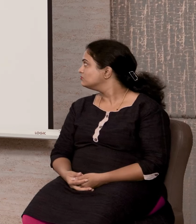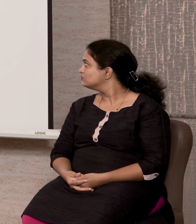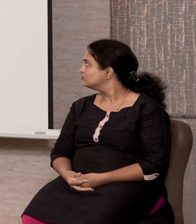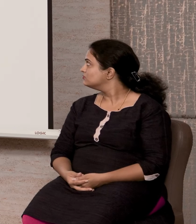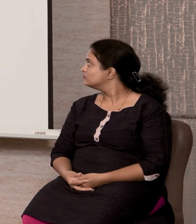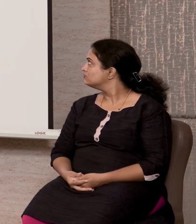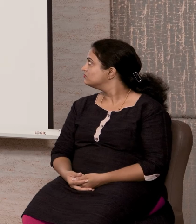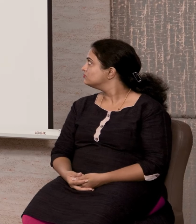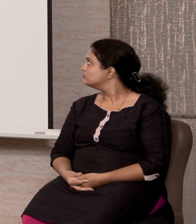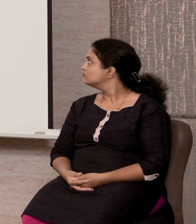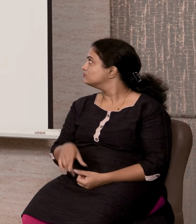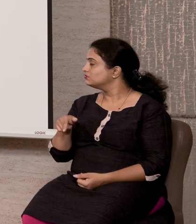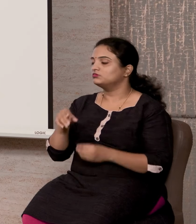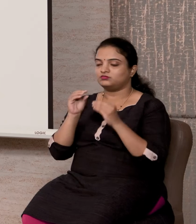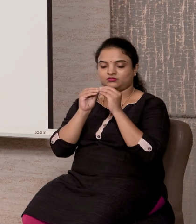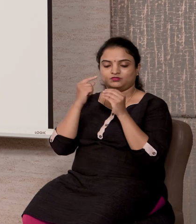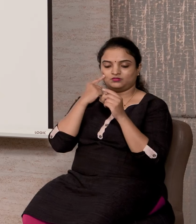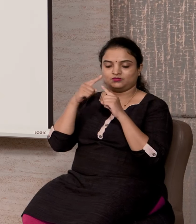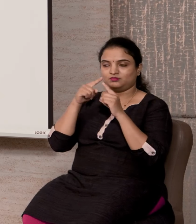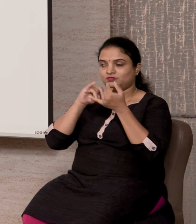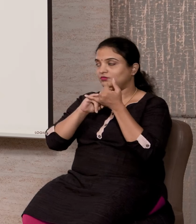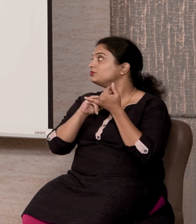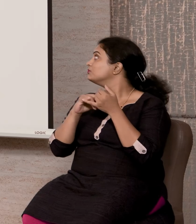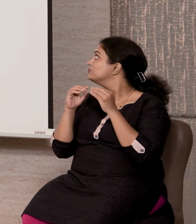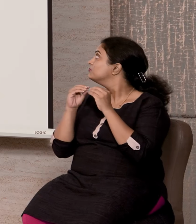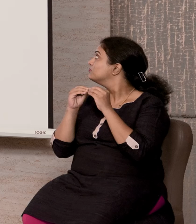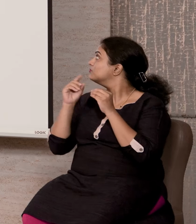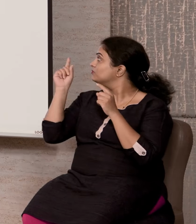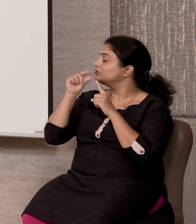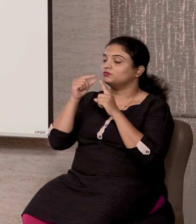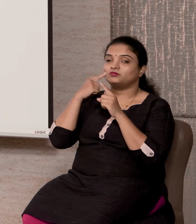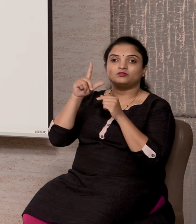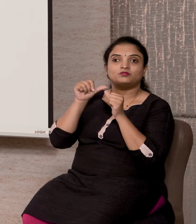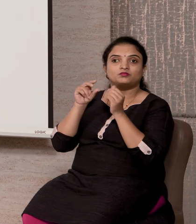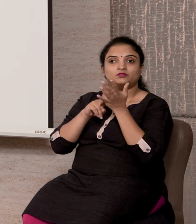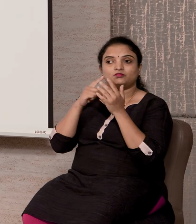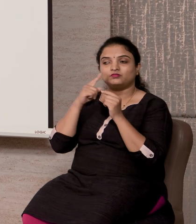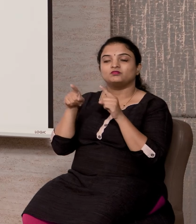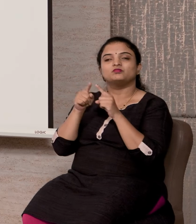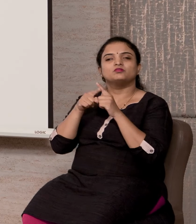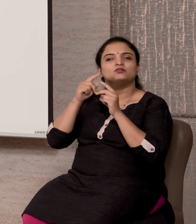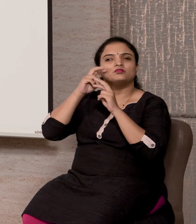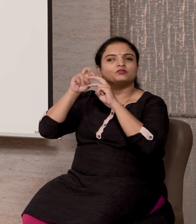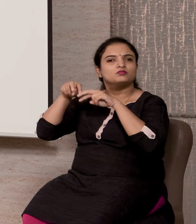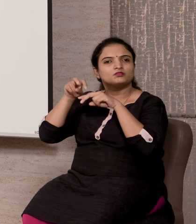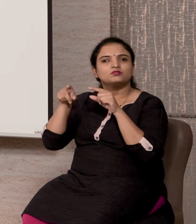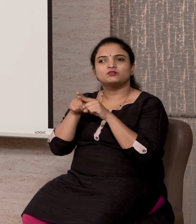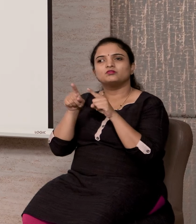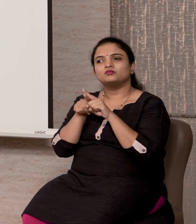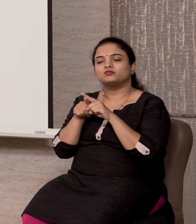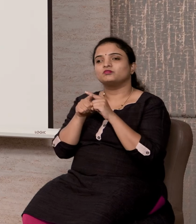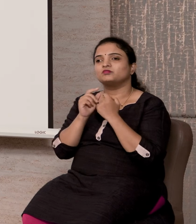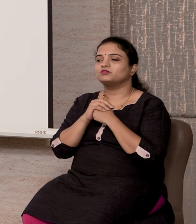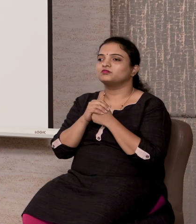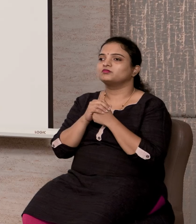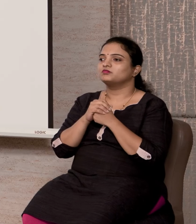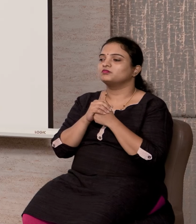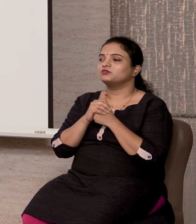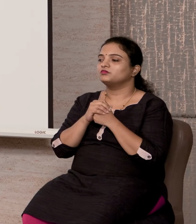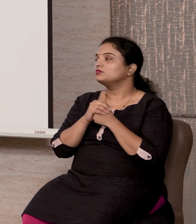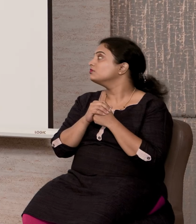BITS Pilani, I think there are very, very few groups across the country, researchers who work on this line of intersection, where